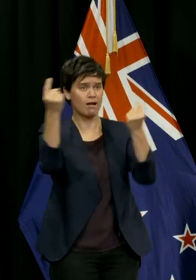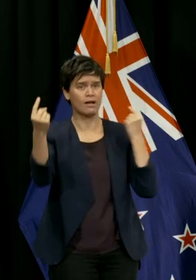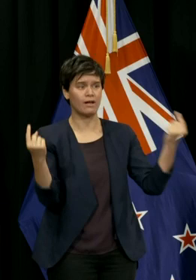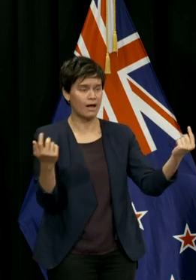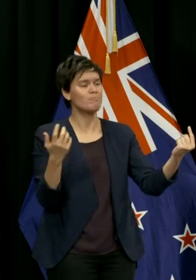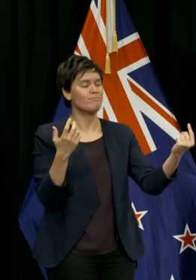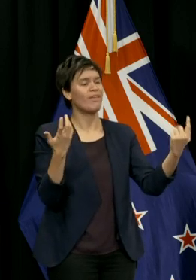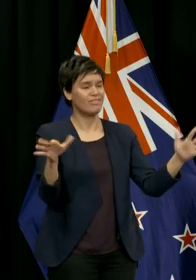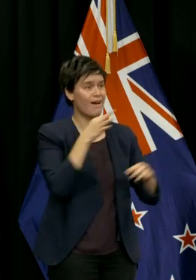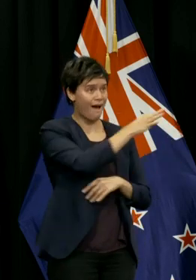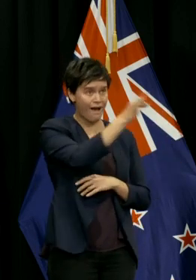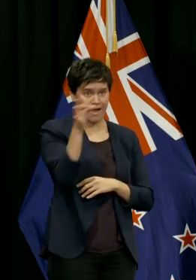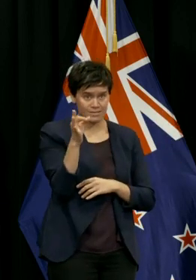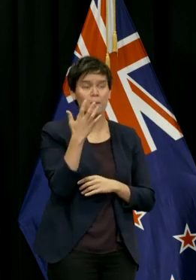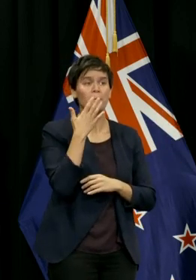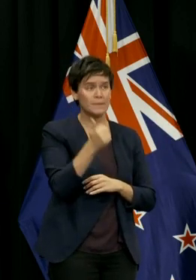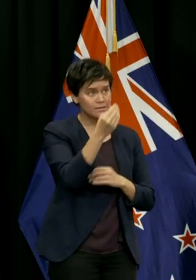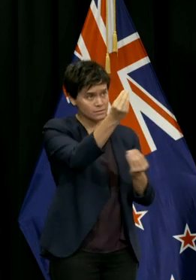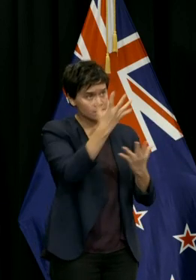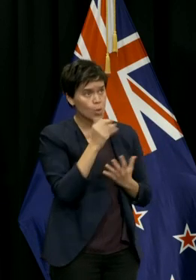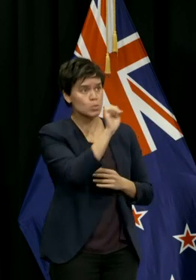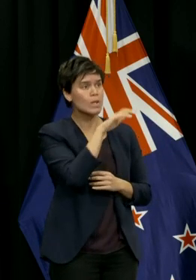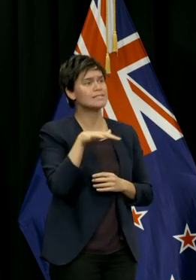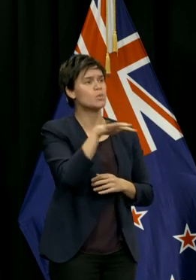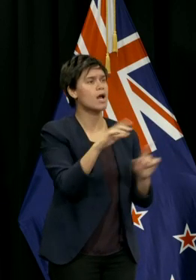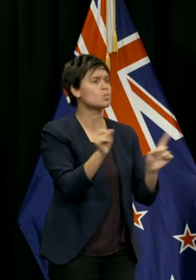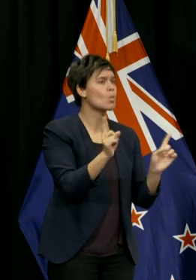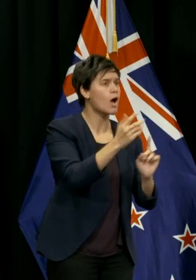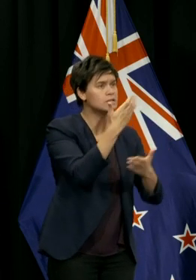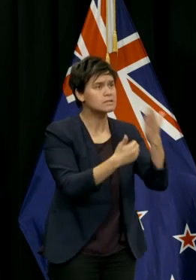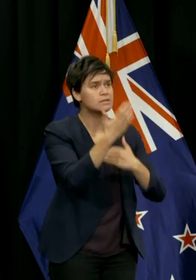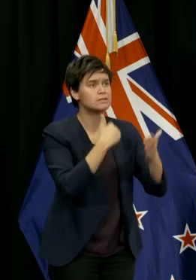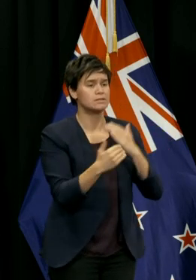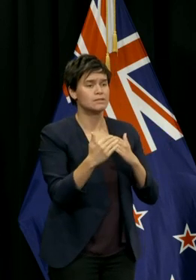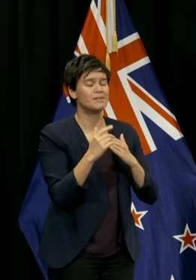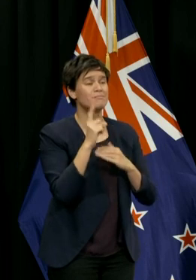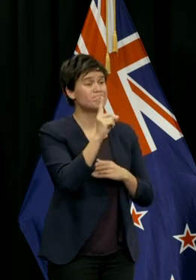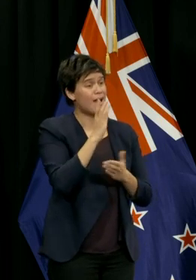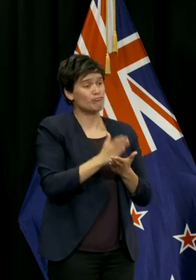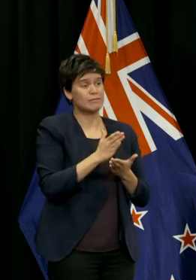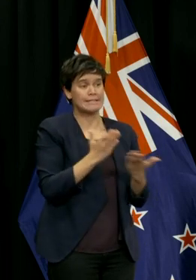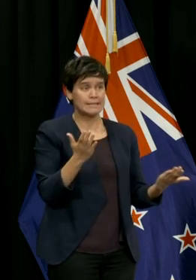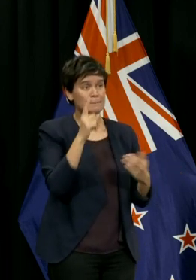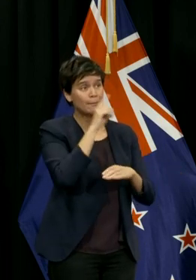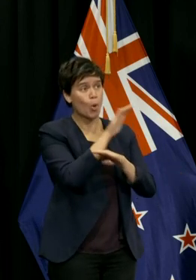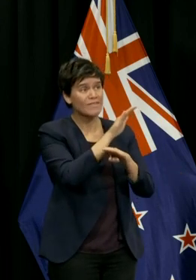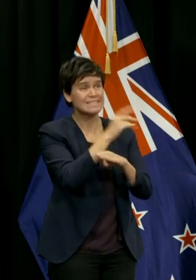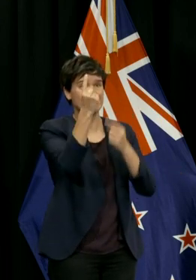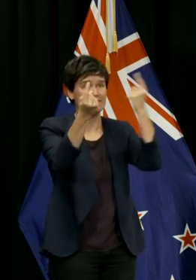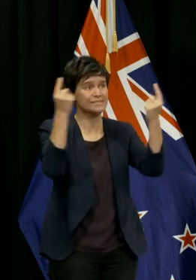contact with Safe Travel, let us know their circumstances, but ultimately, the message to those New Zealanders abroad has